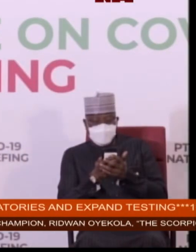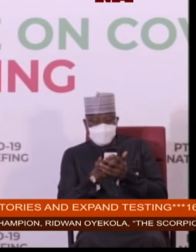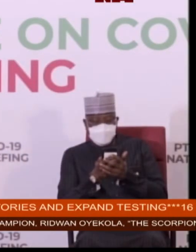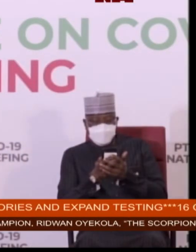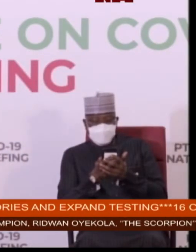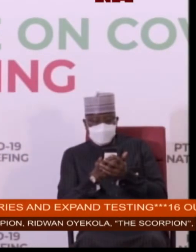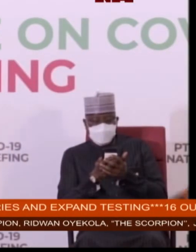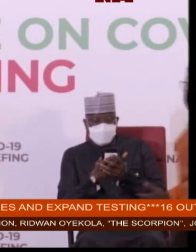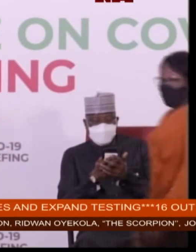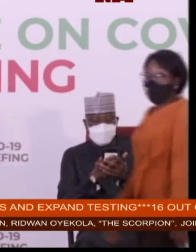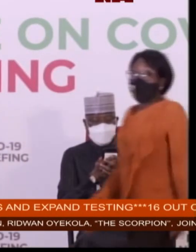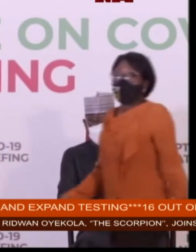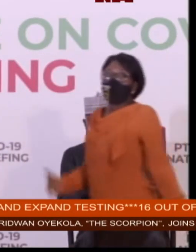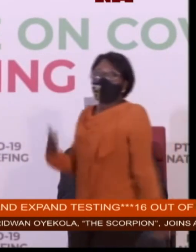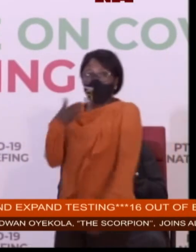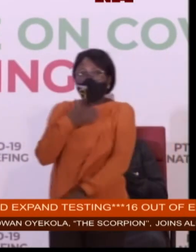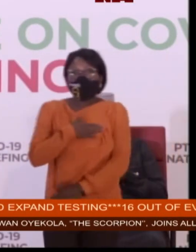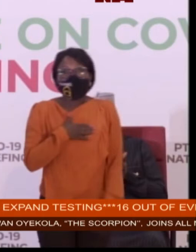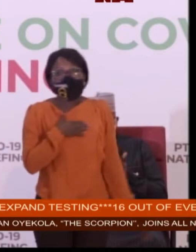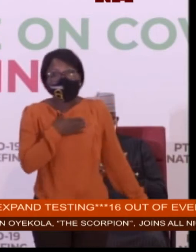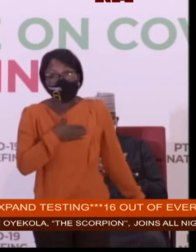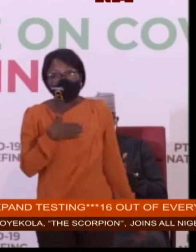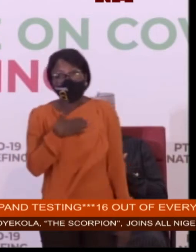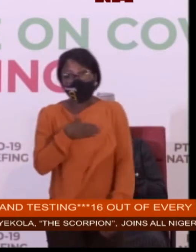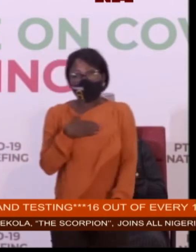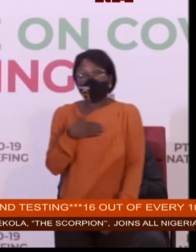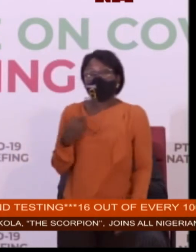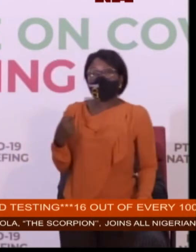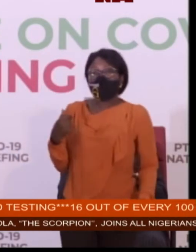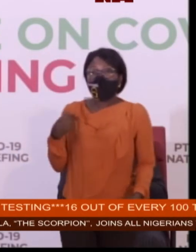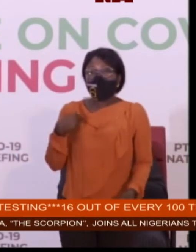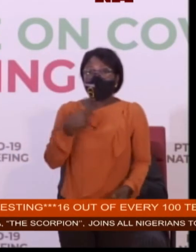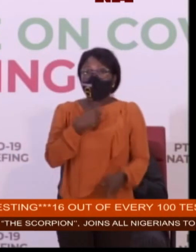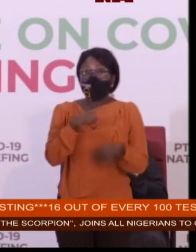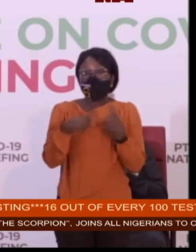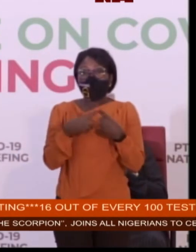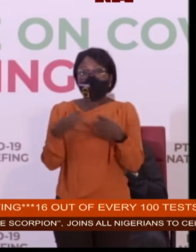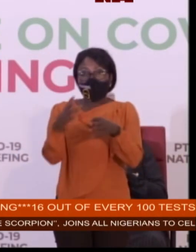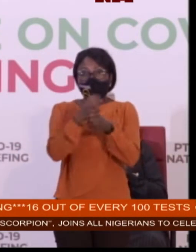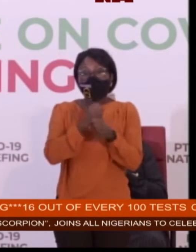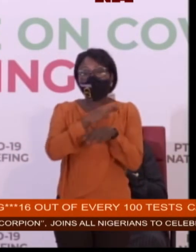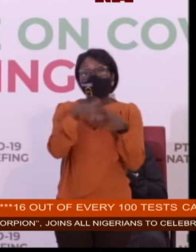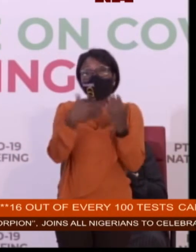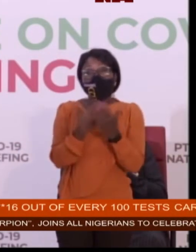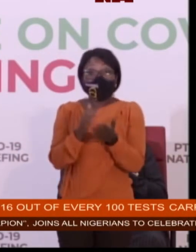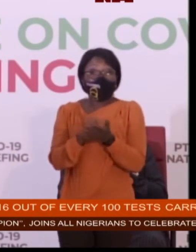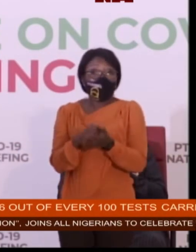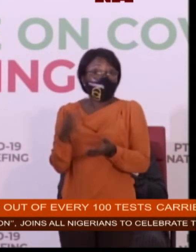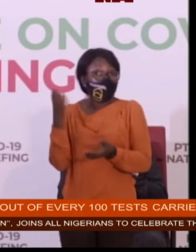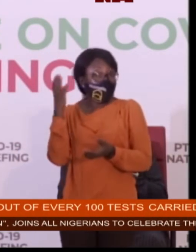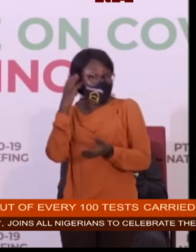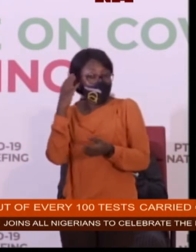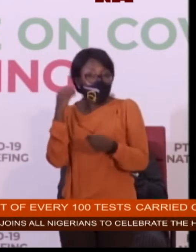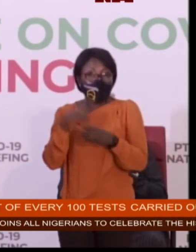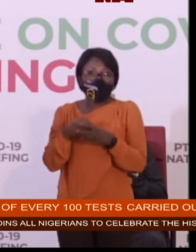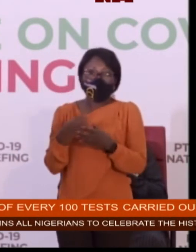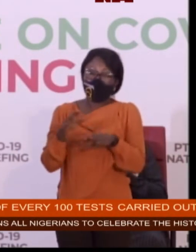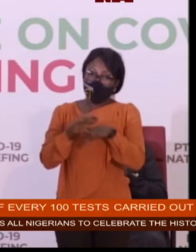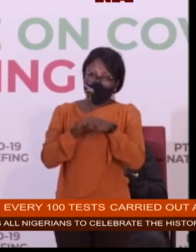wannan annobar corona. Ta dan tafi kadan amma ta